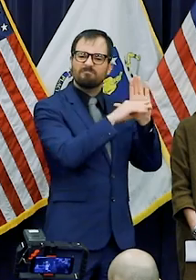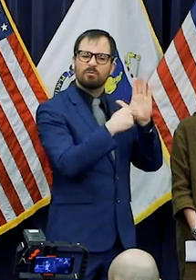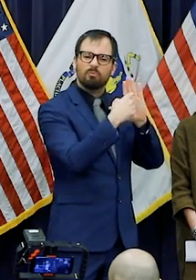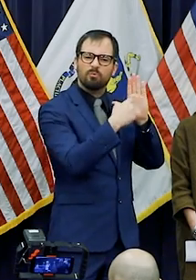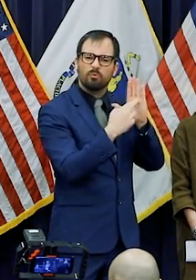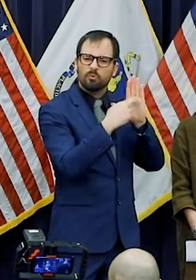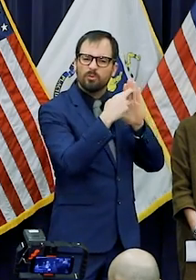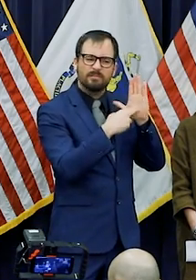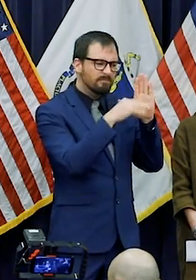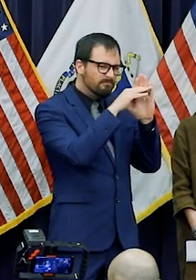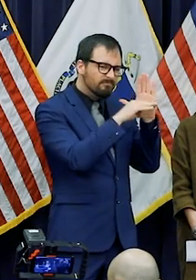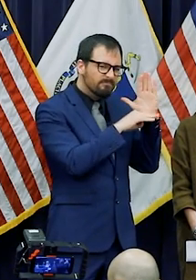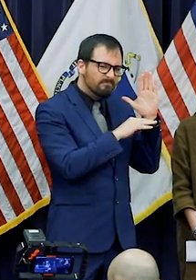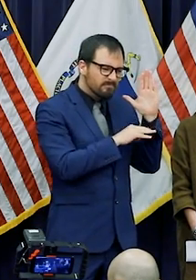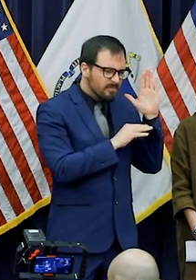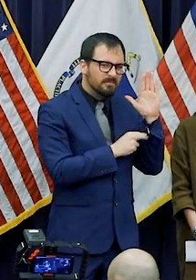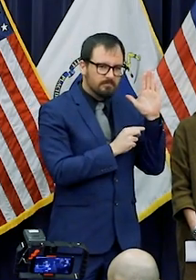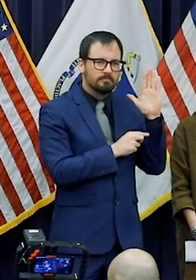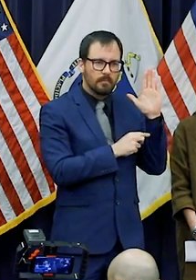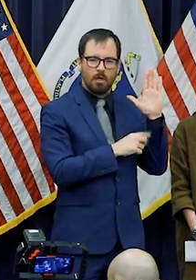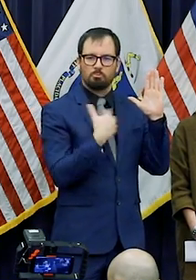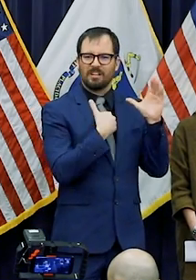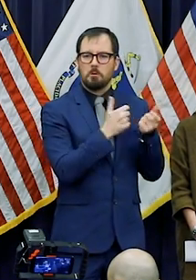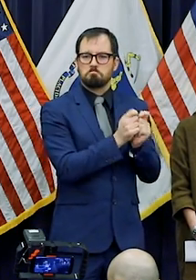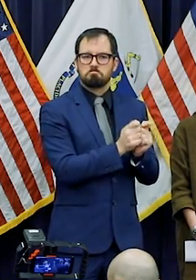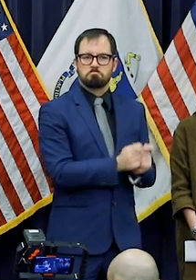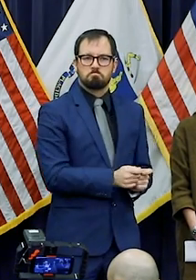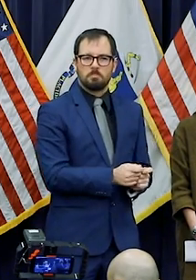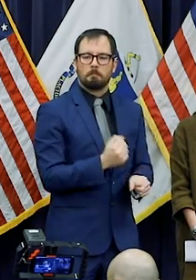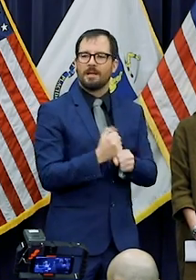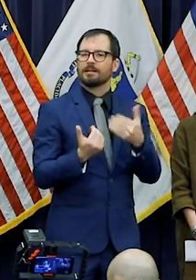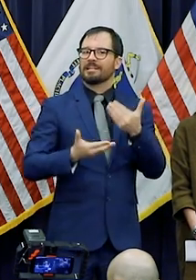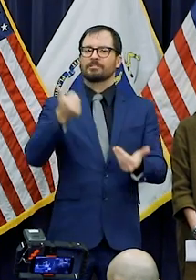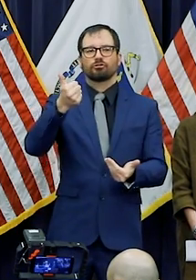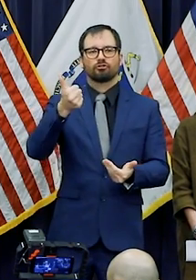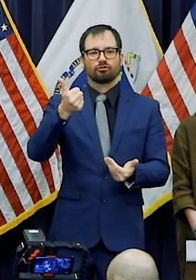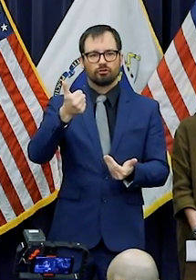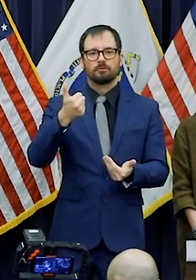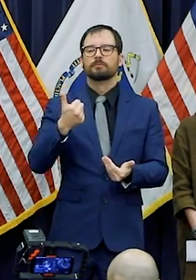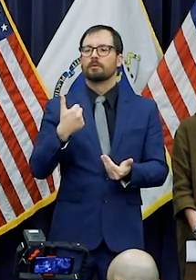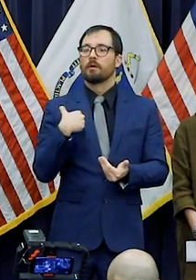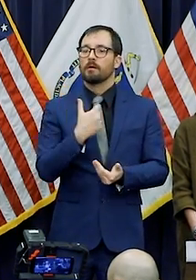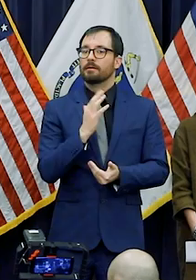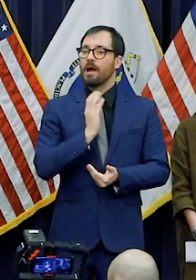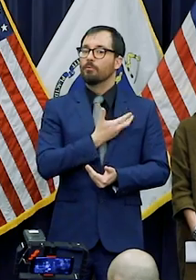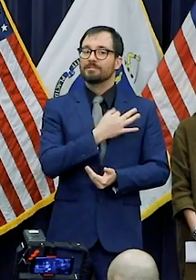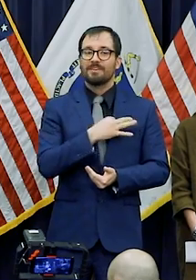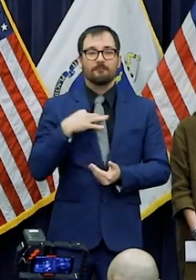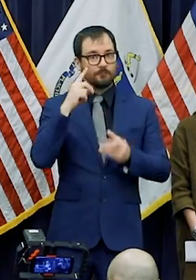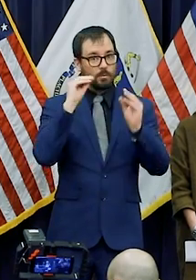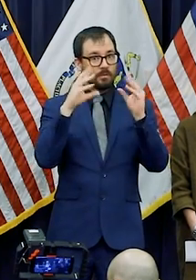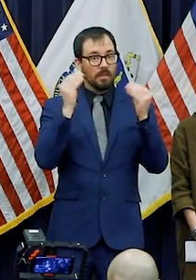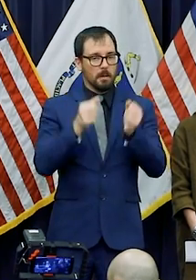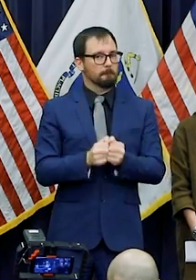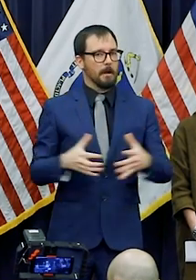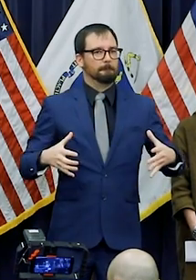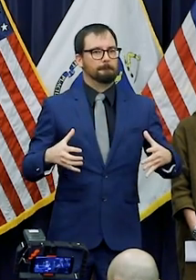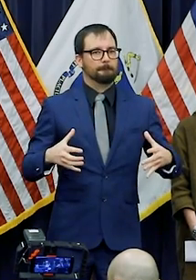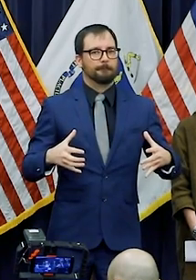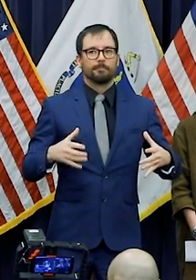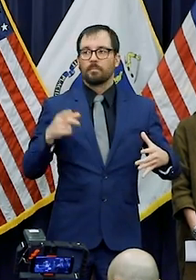sufficient availability and capacity of EMS services. And finally, these orders will also facilitate